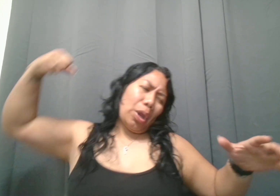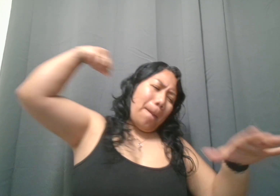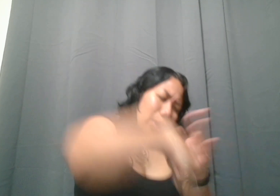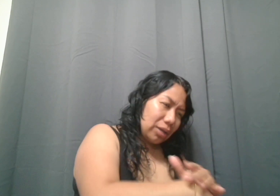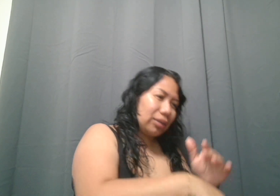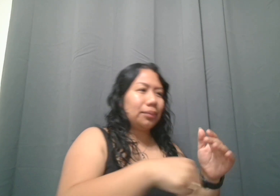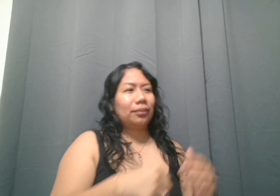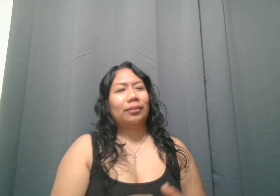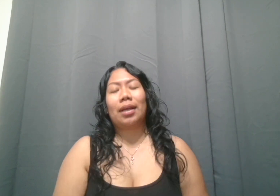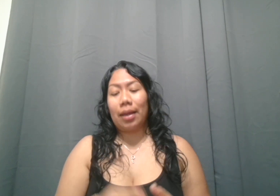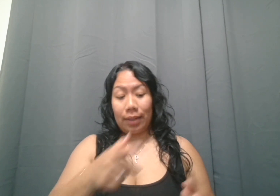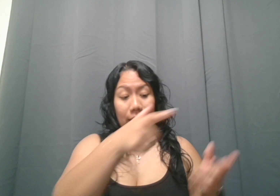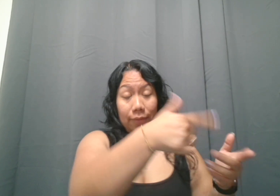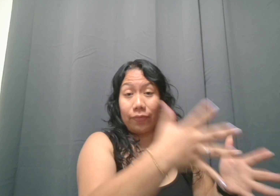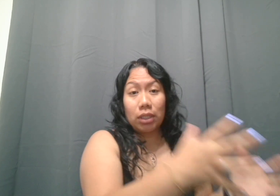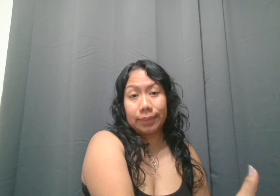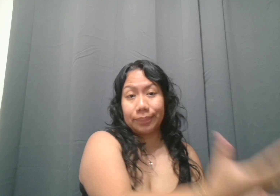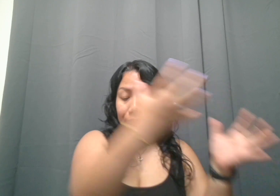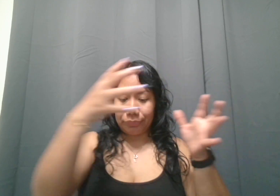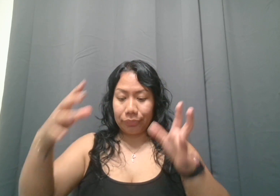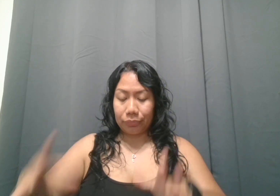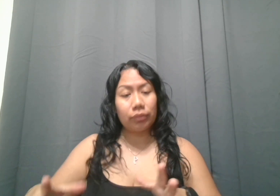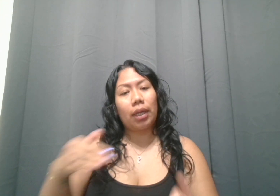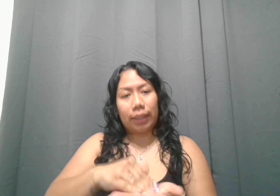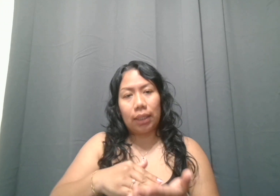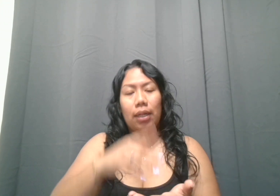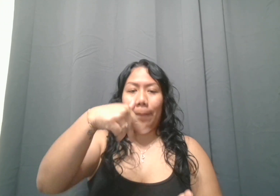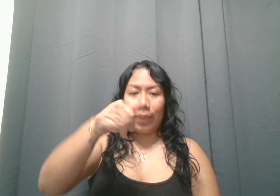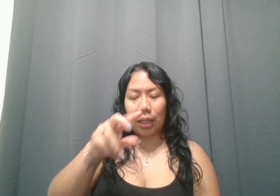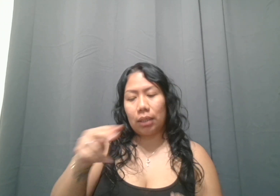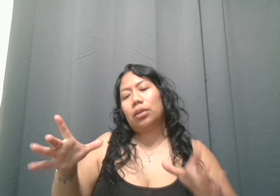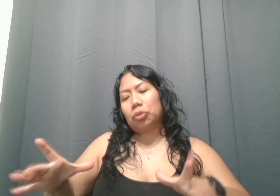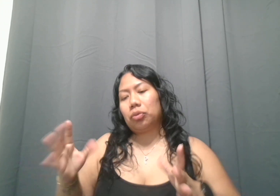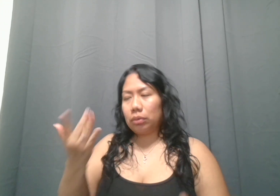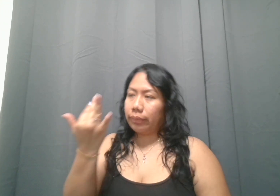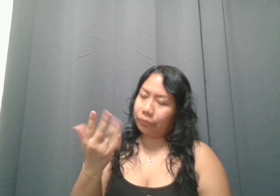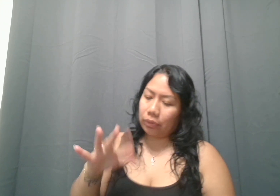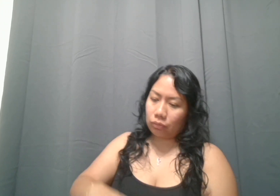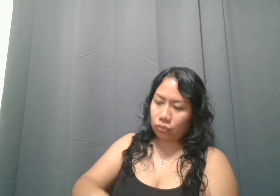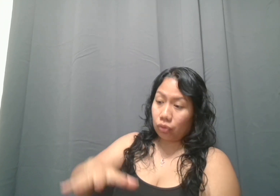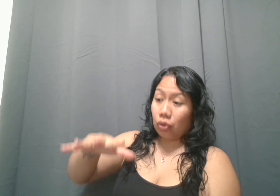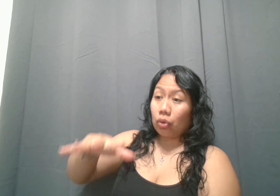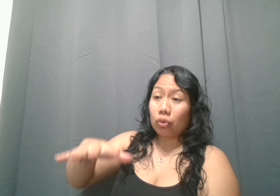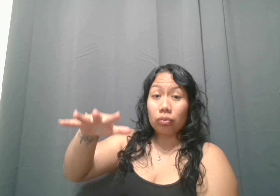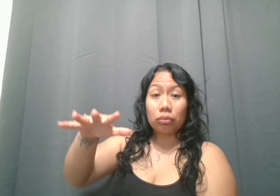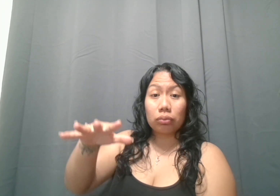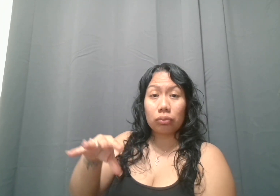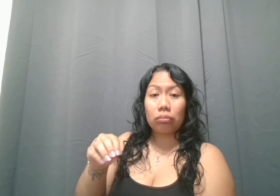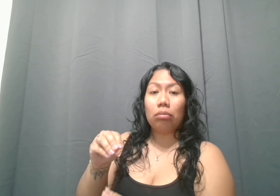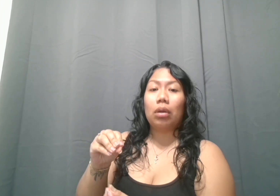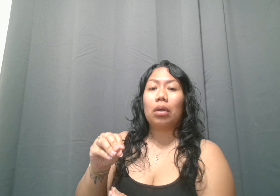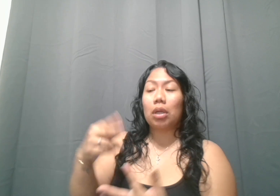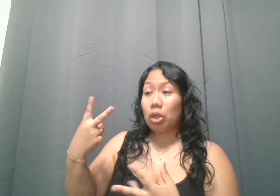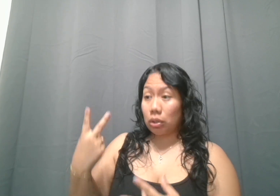Put it in a pan and let it rise. When it has doubled in size, this usually